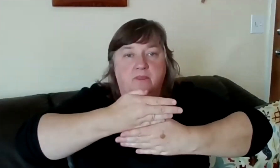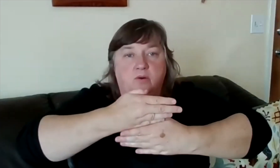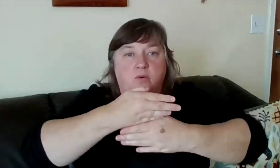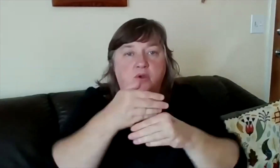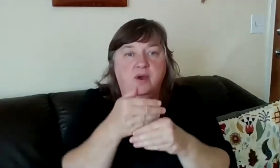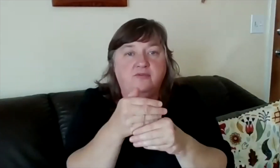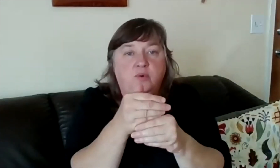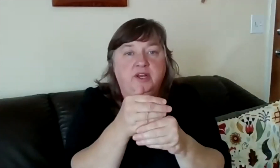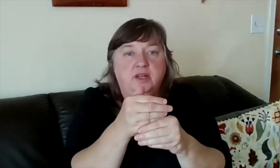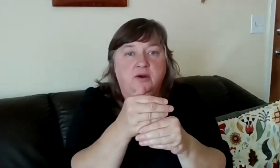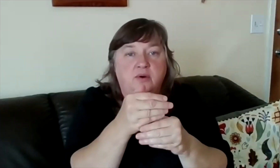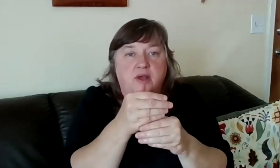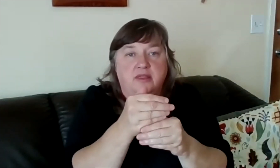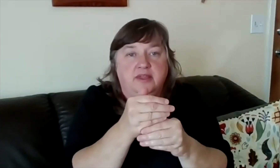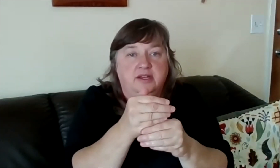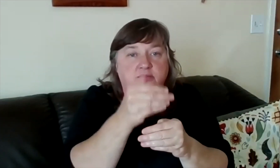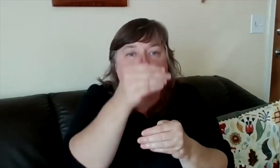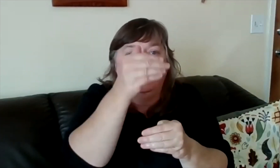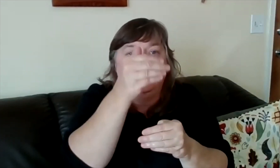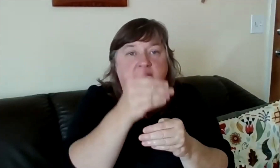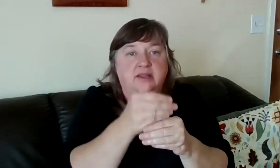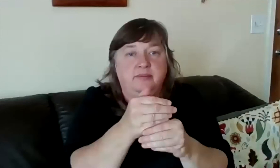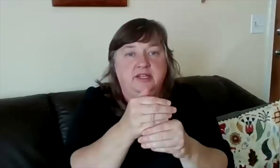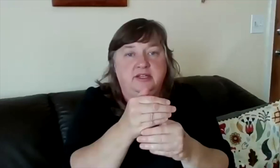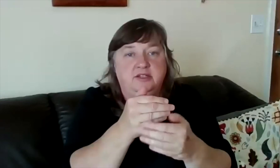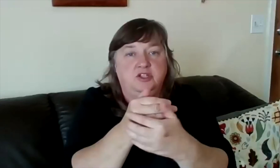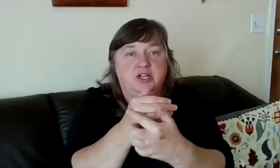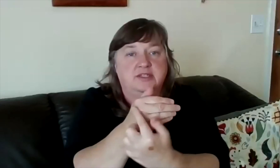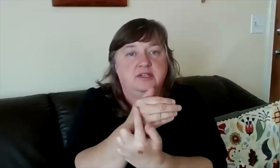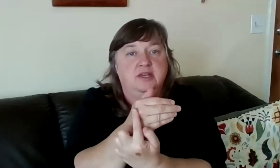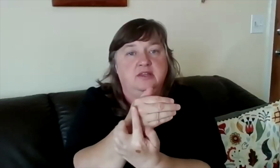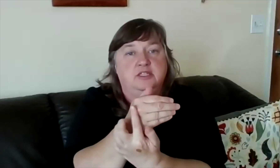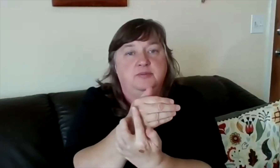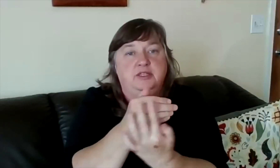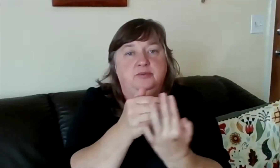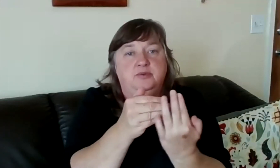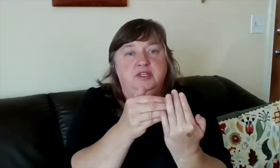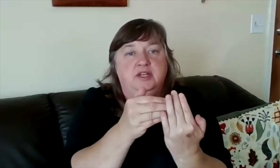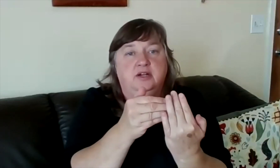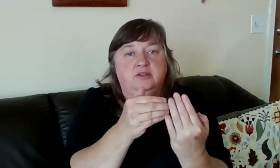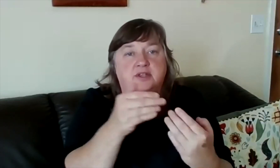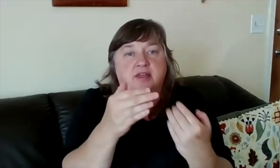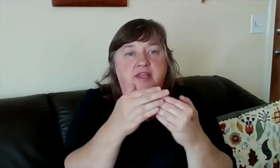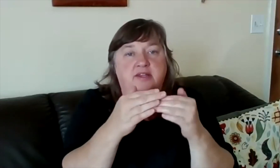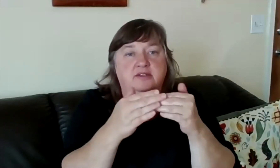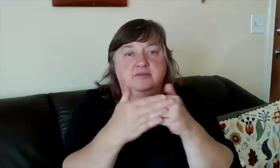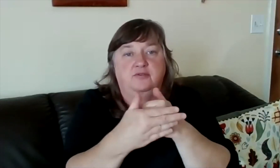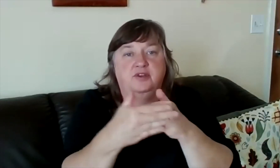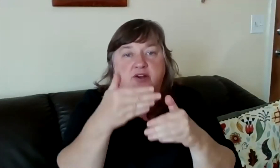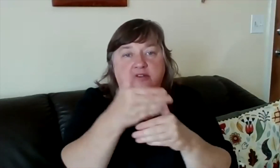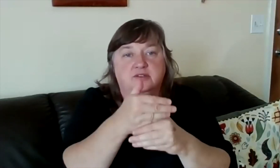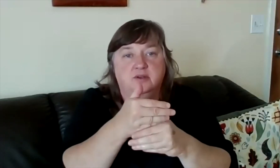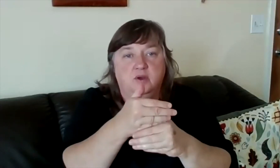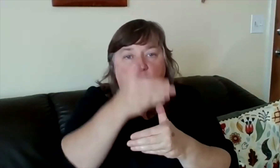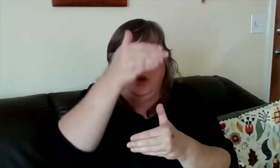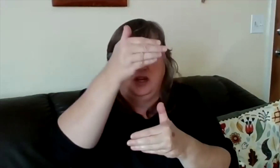or you have a window that is really limited to just the space between the knuckles and the ends of your fingers.